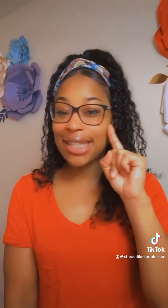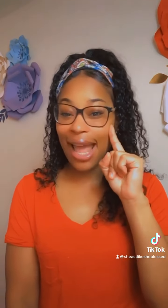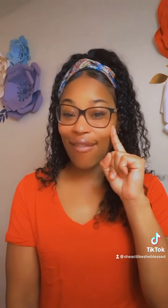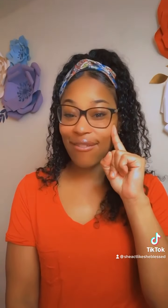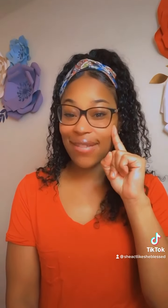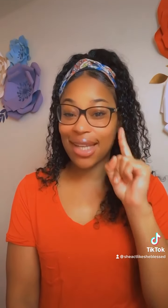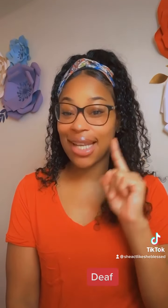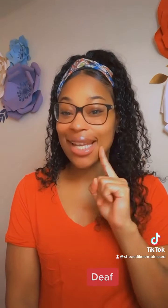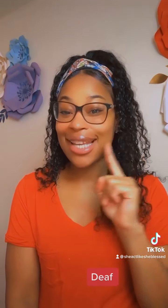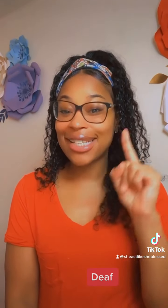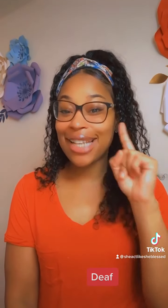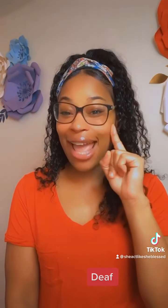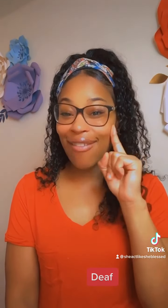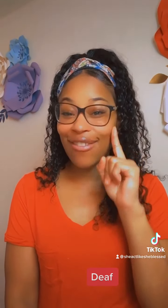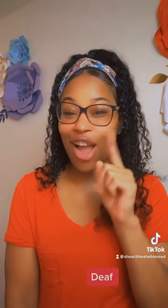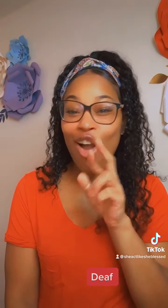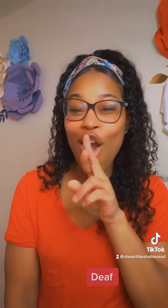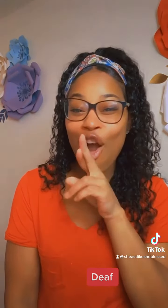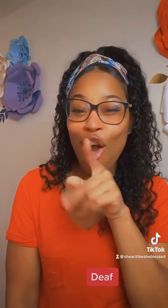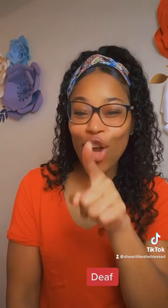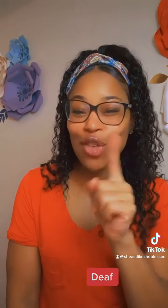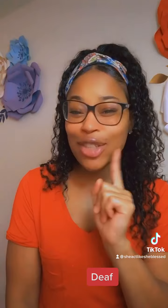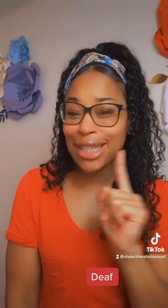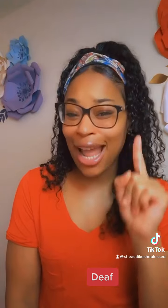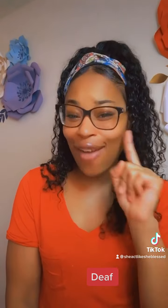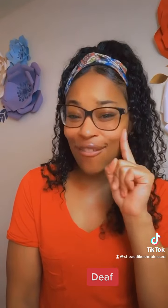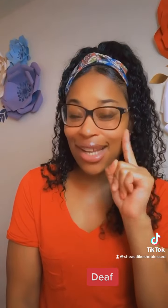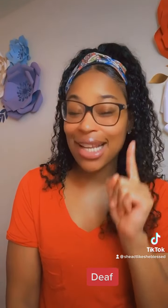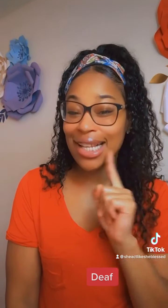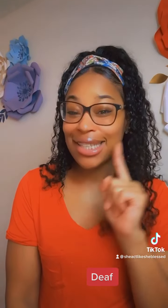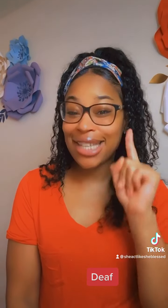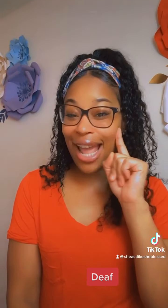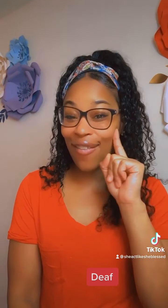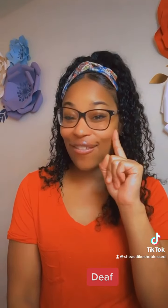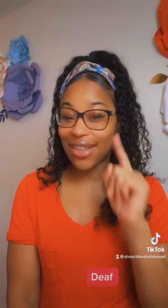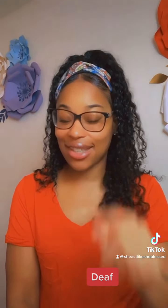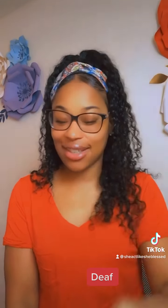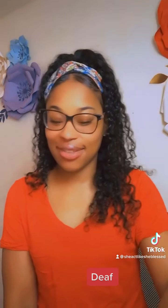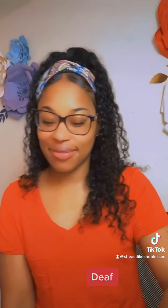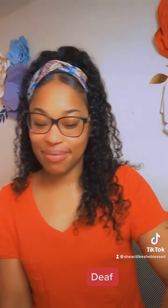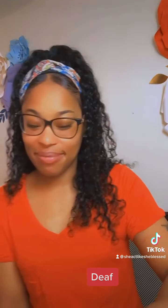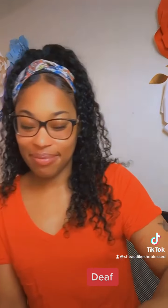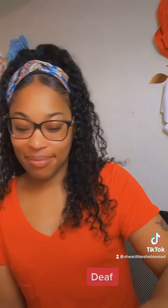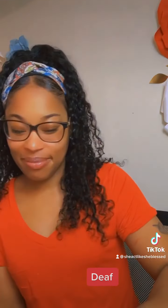Deaf. Deaf. Are you deaf? Deaf.